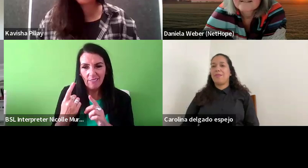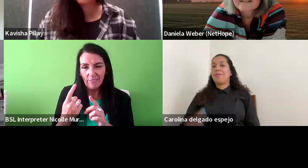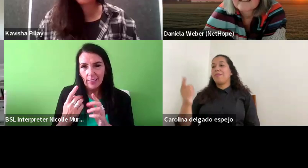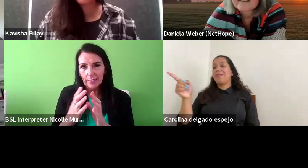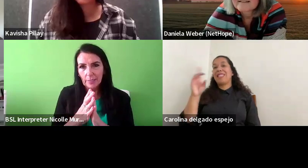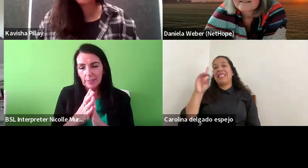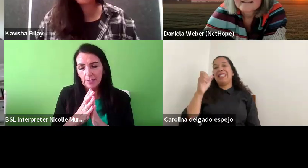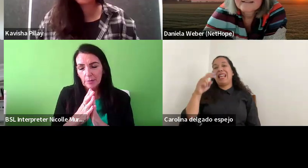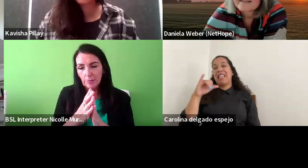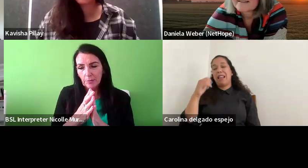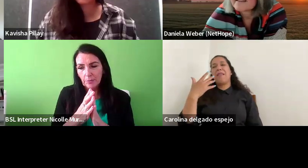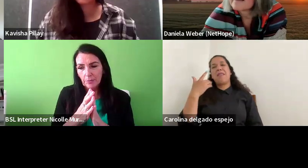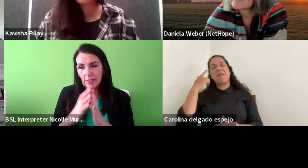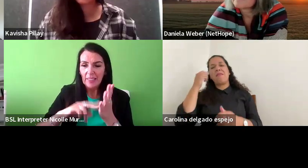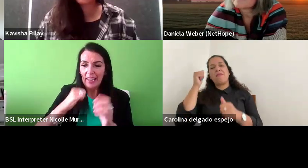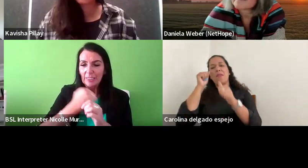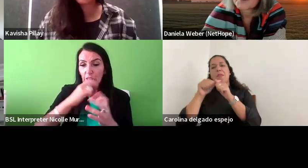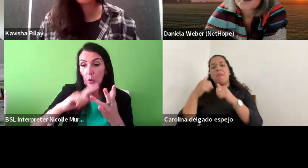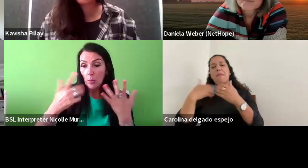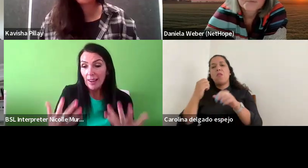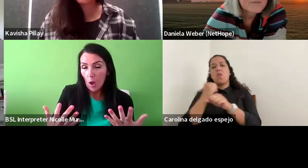working in the NGO space.